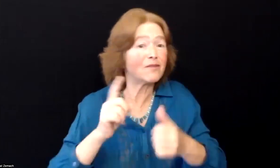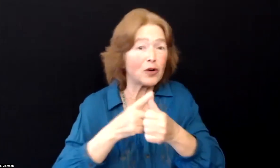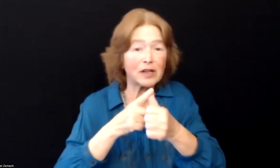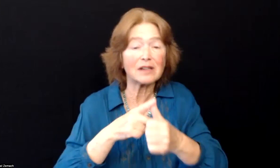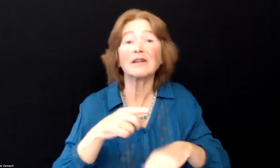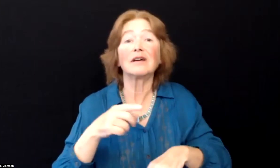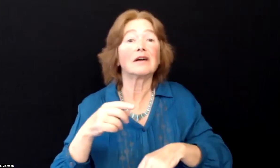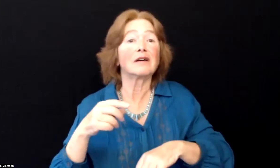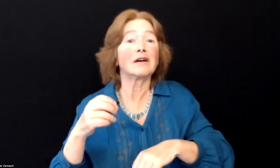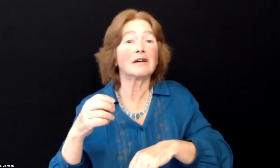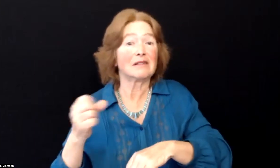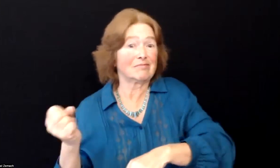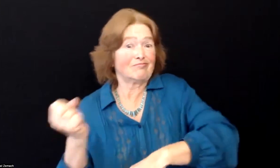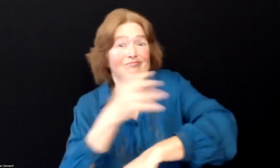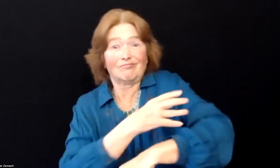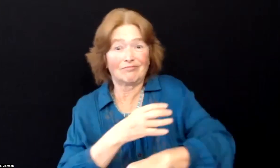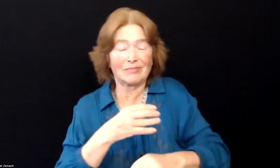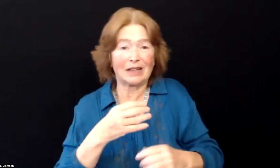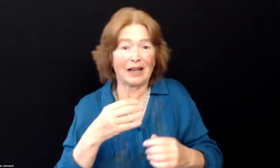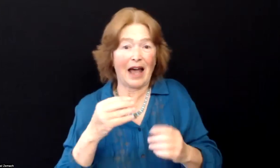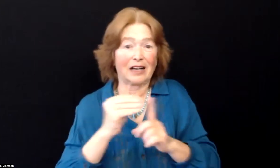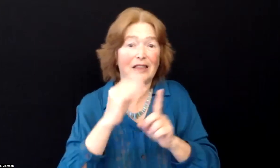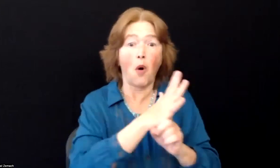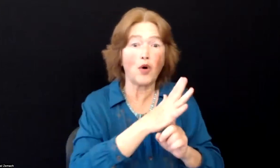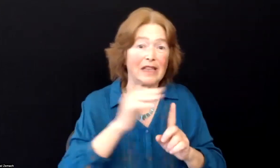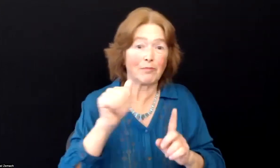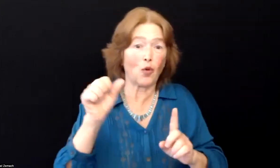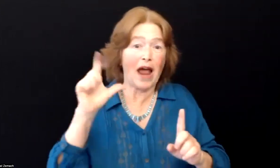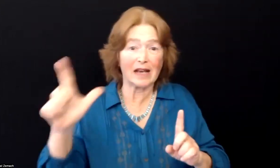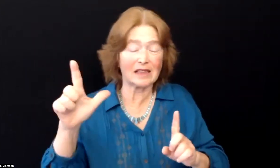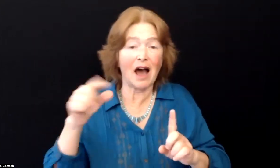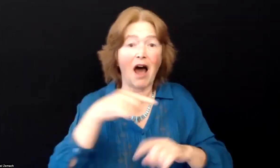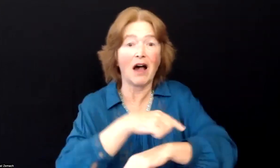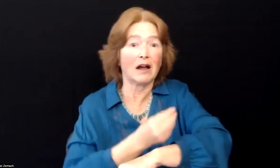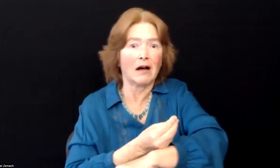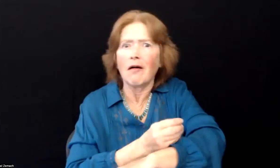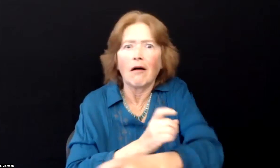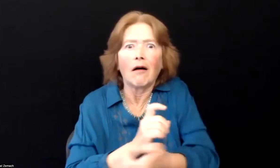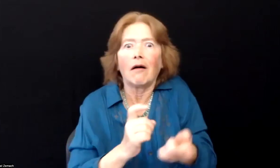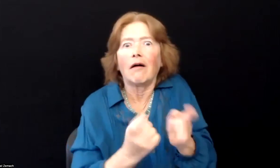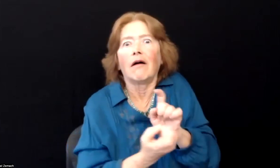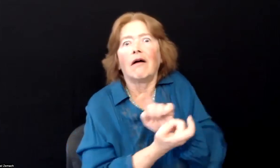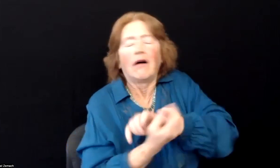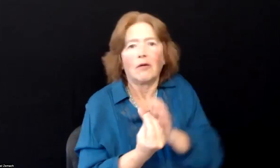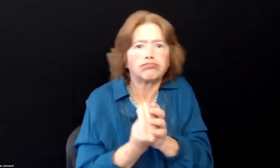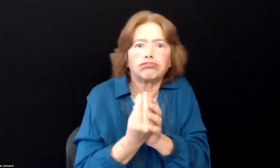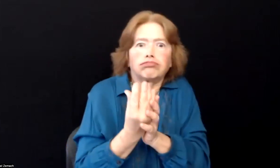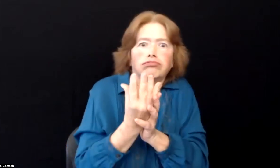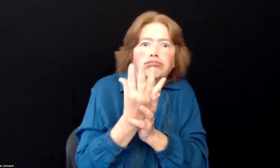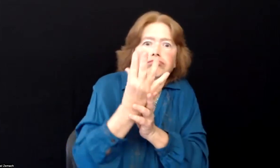they start off as a caterpillar, and, if you expose them to ASL, they can turn into this